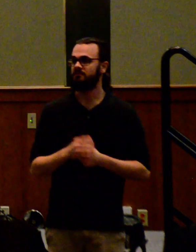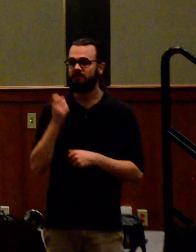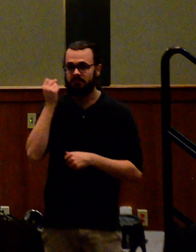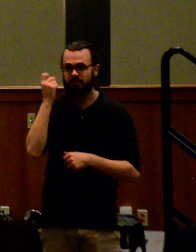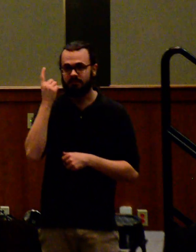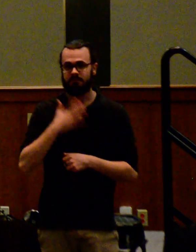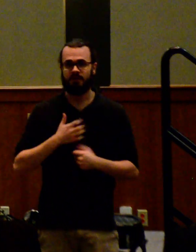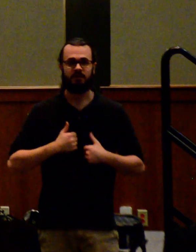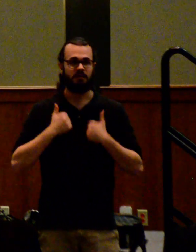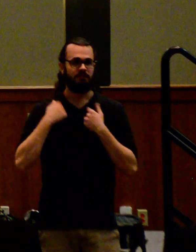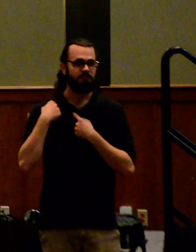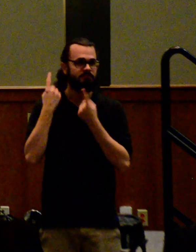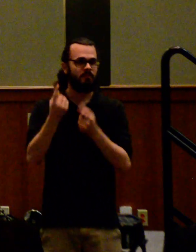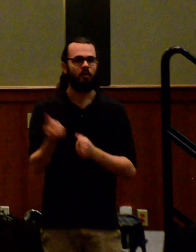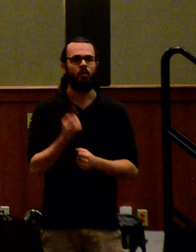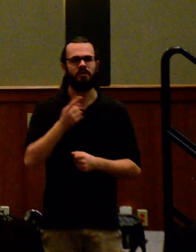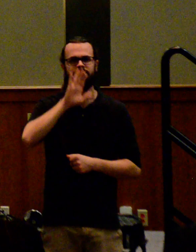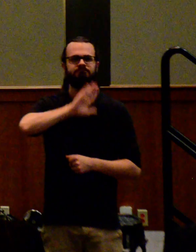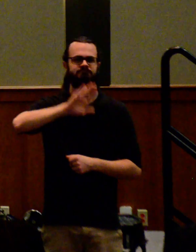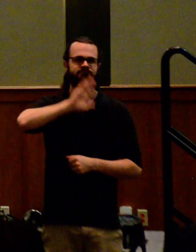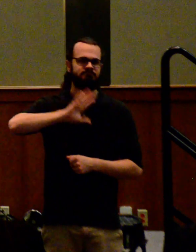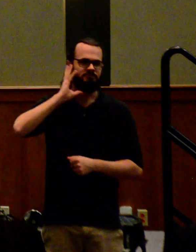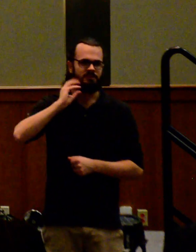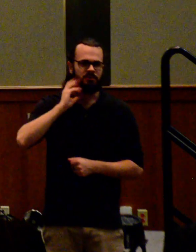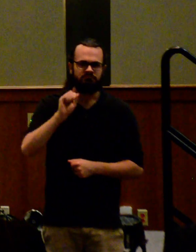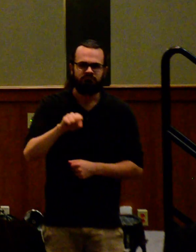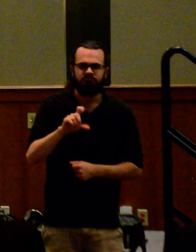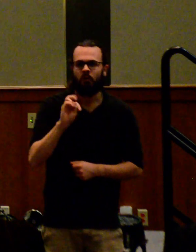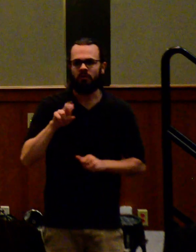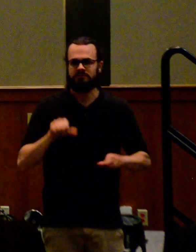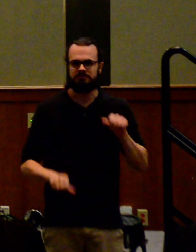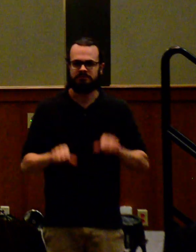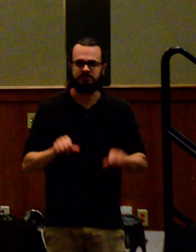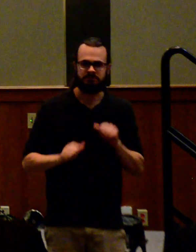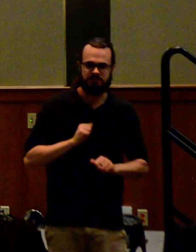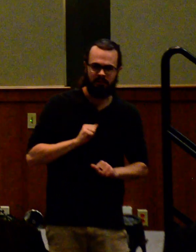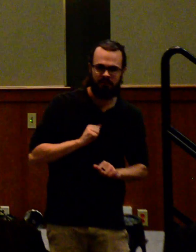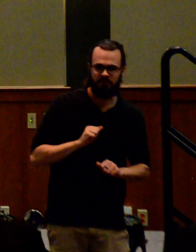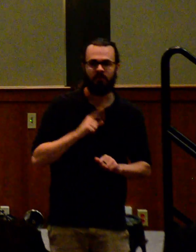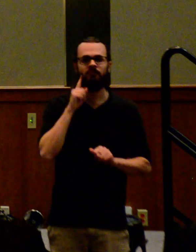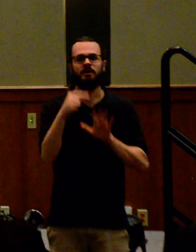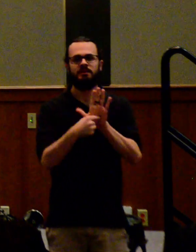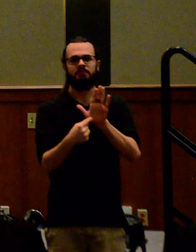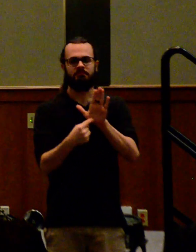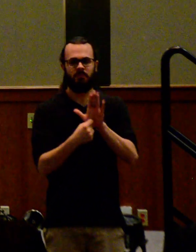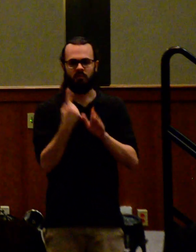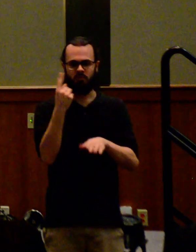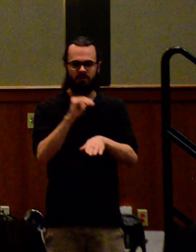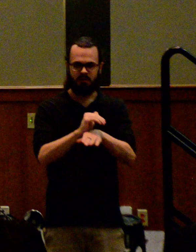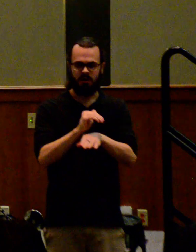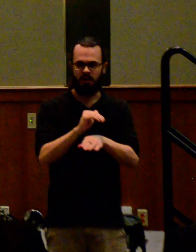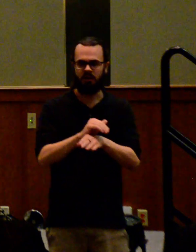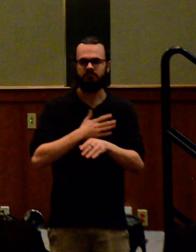myself. I remember during my sophomore year of undergrad, One night, my brother had continuous seizures